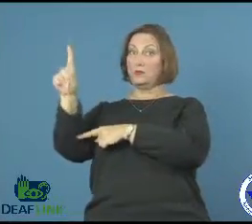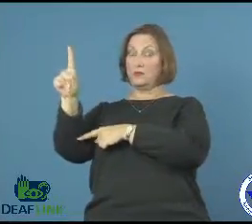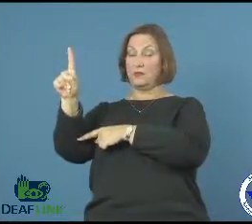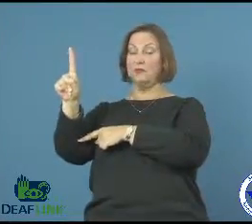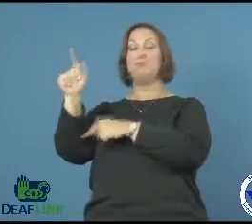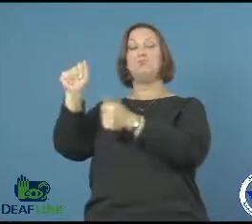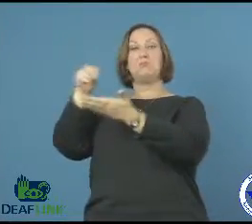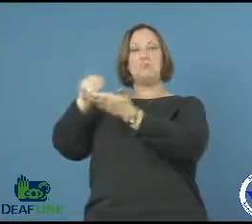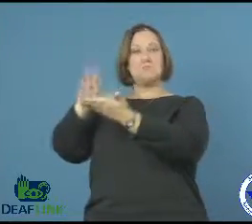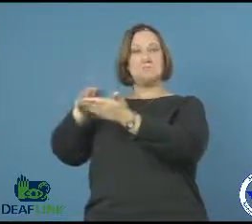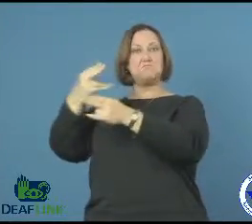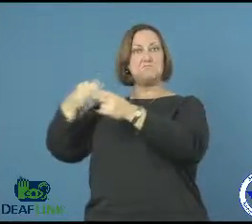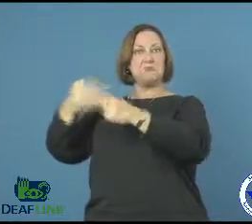calling 211.